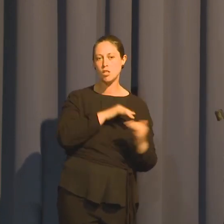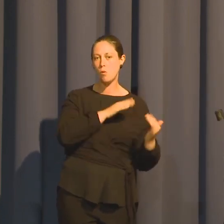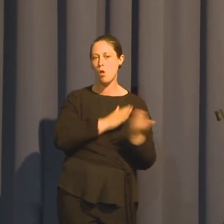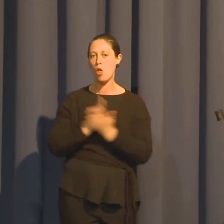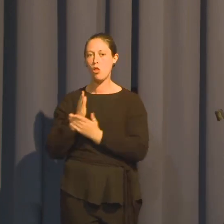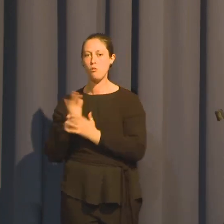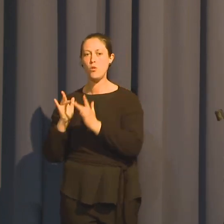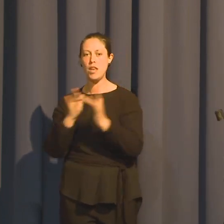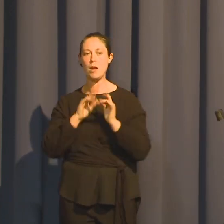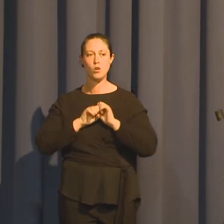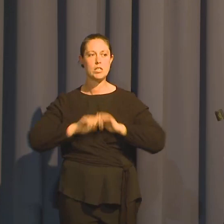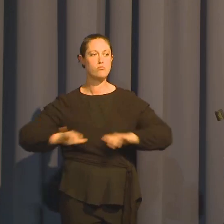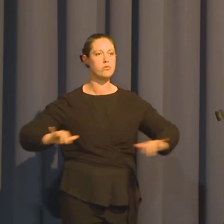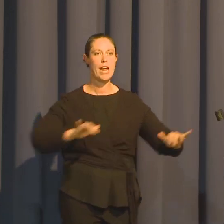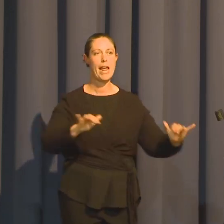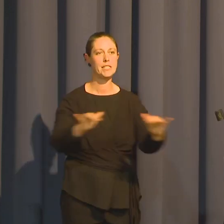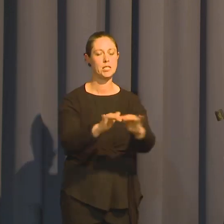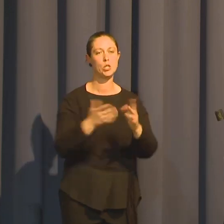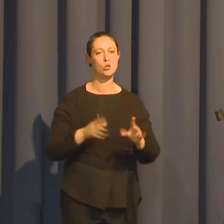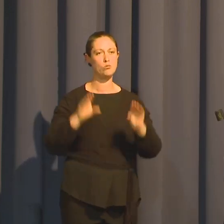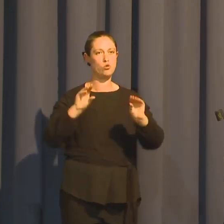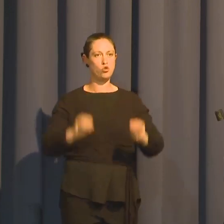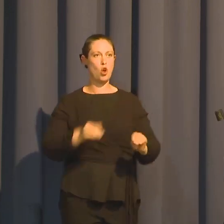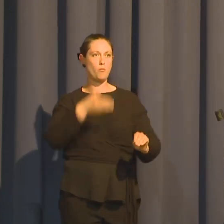entire network.